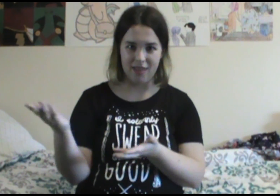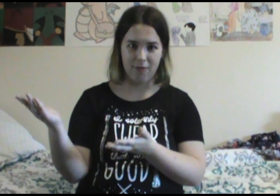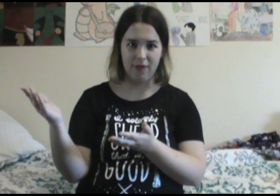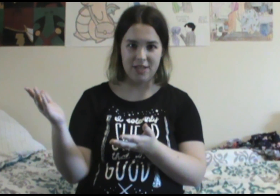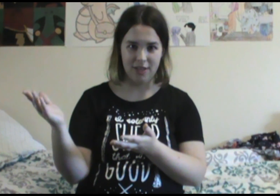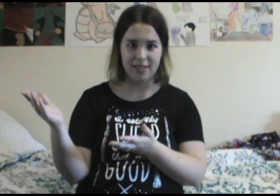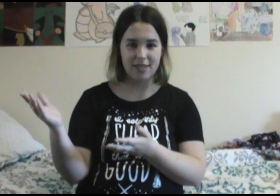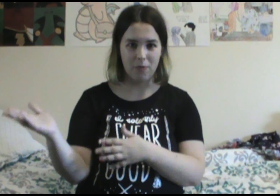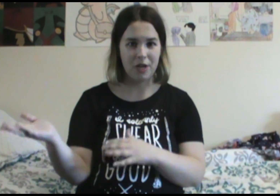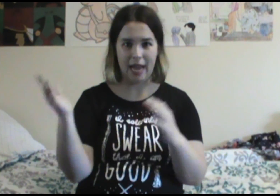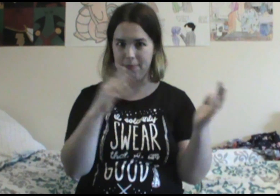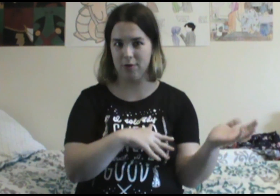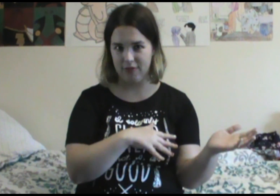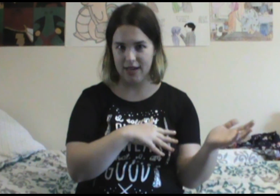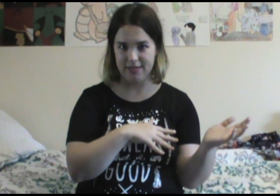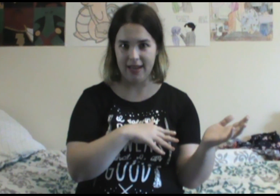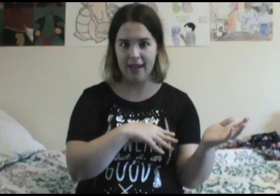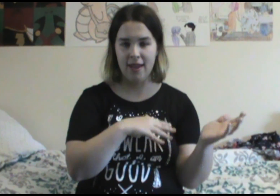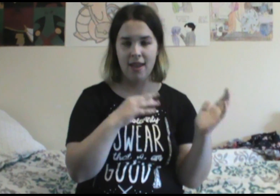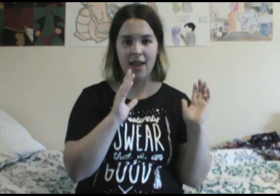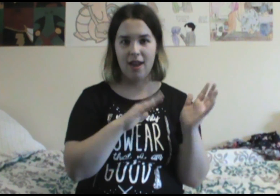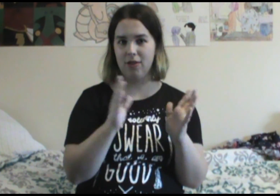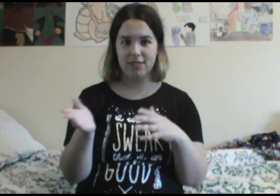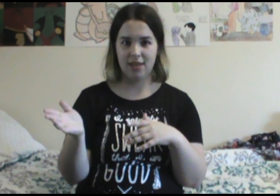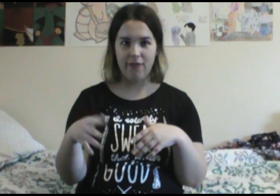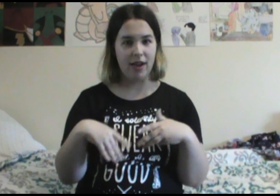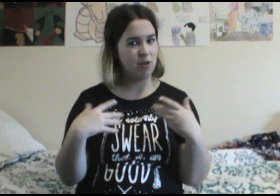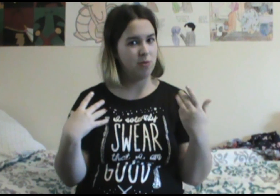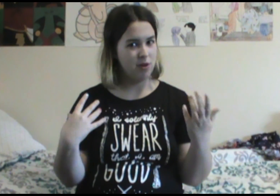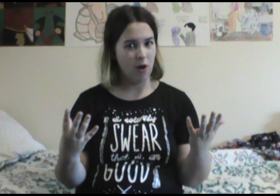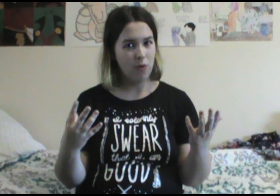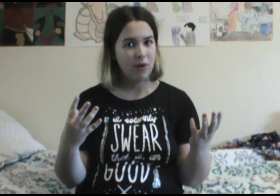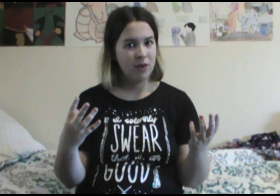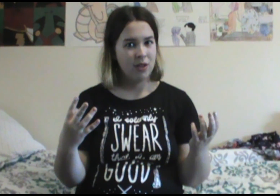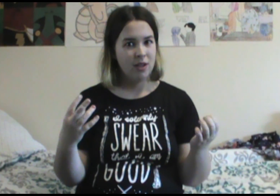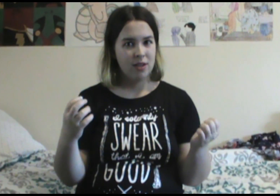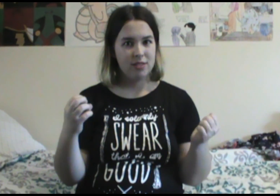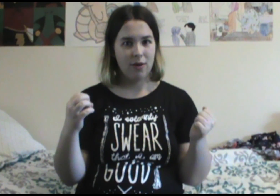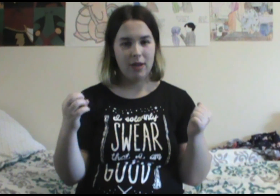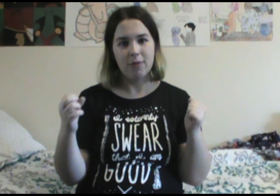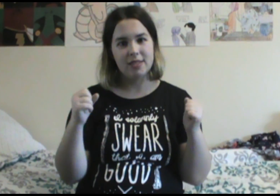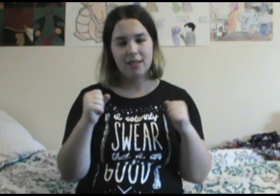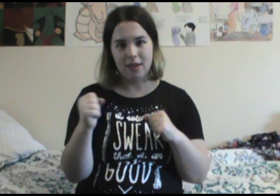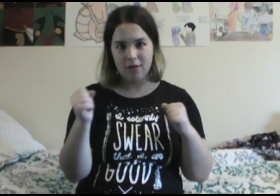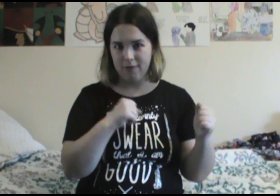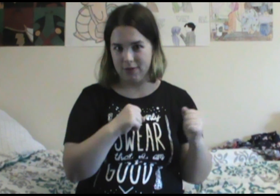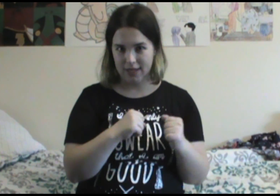of revenge is and what happened to his fiance and all this stuff. I don't know. So he was a little confusing to